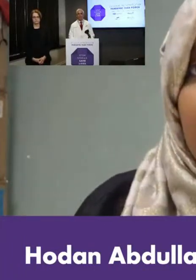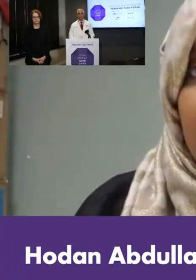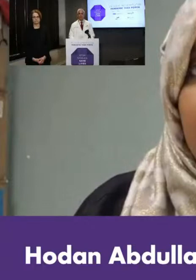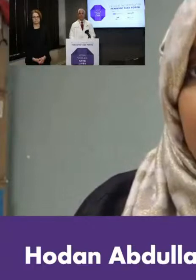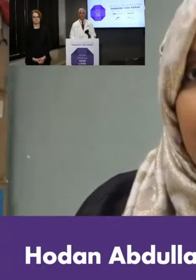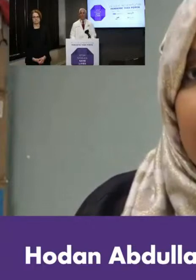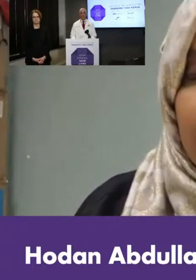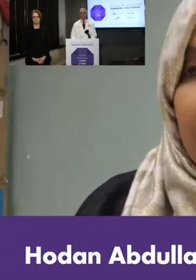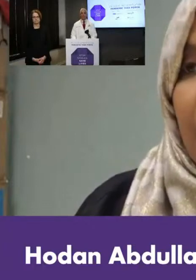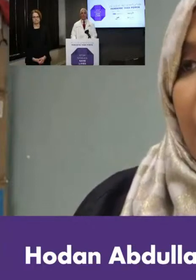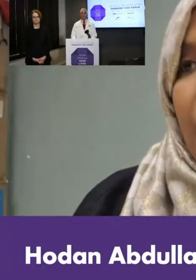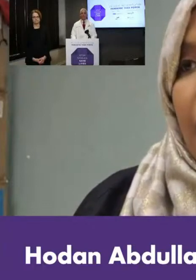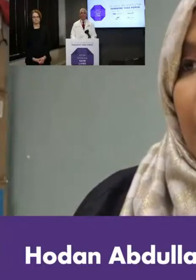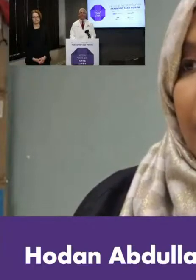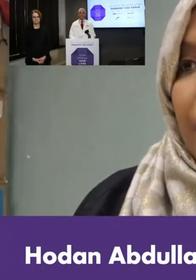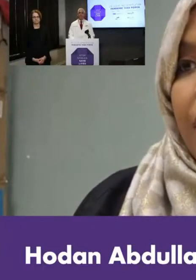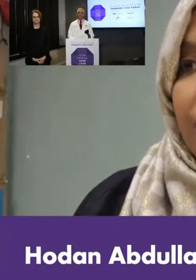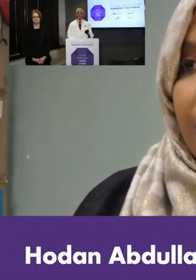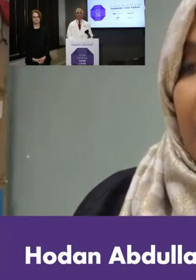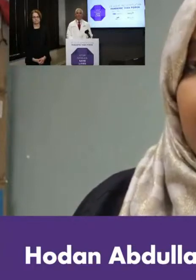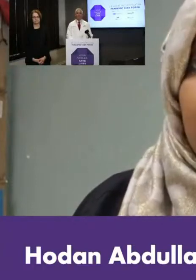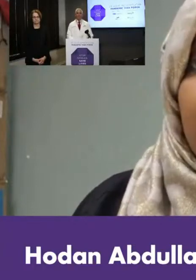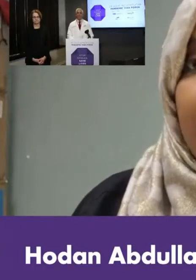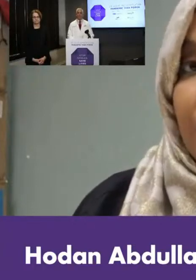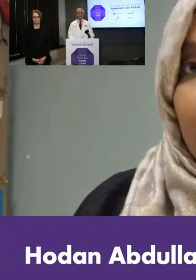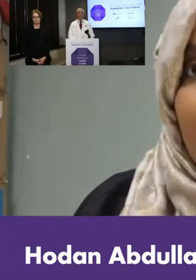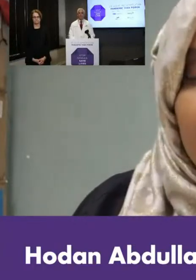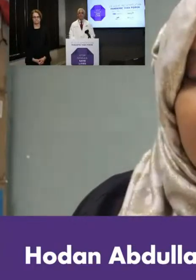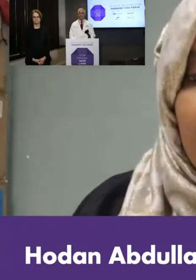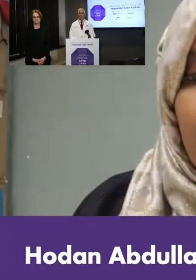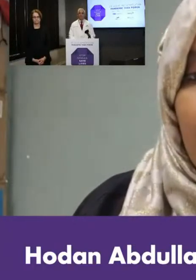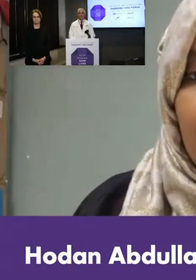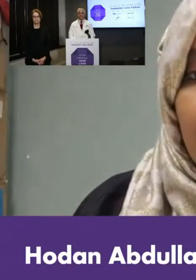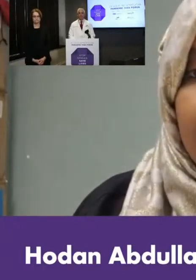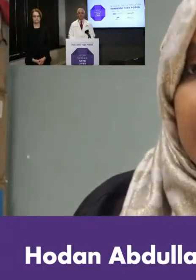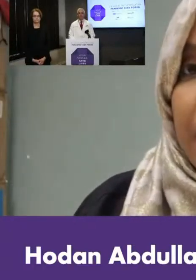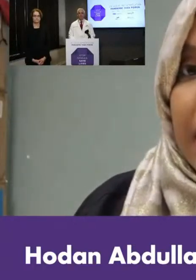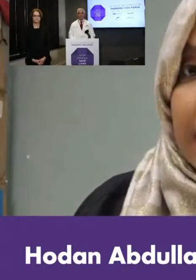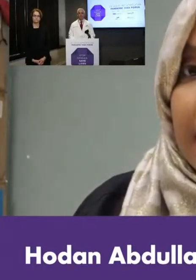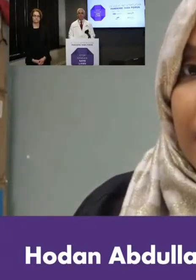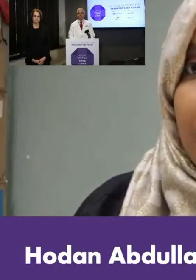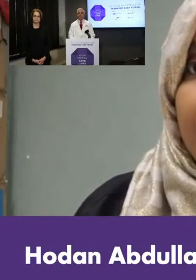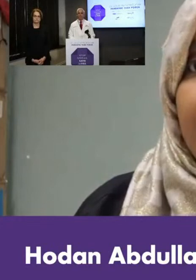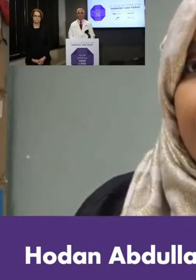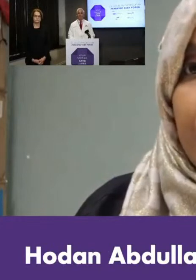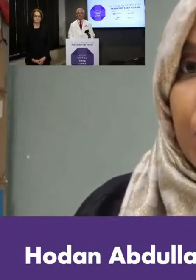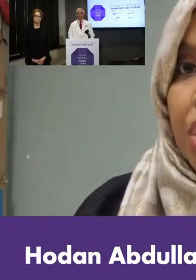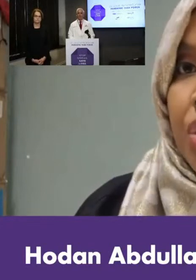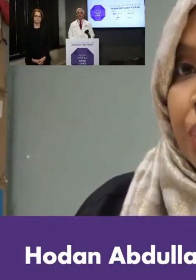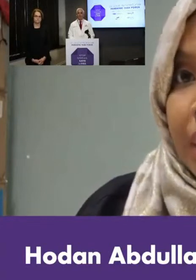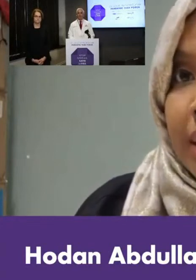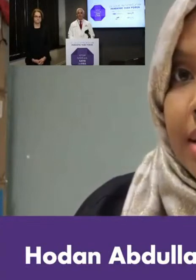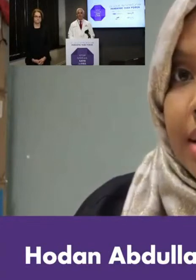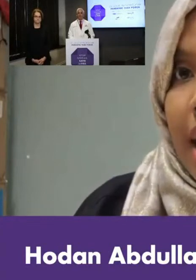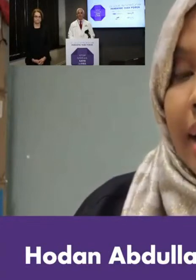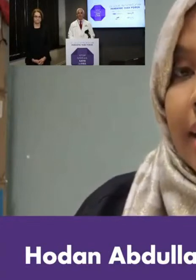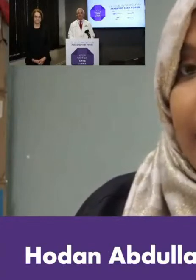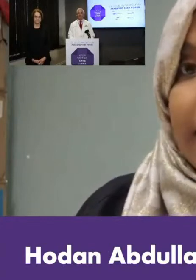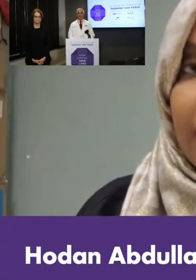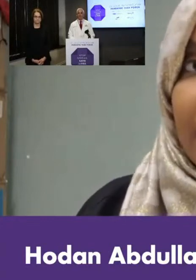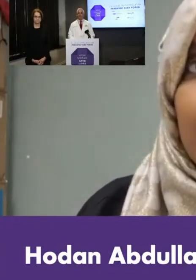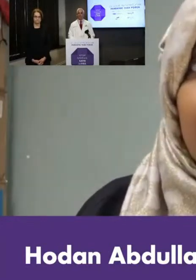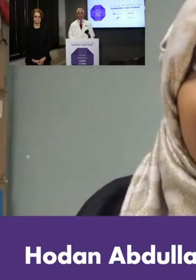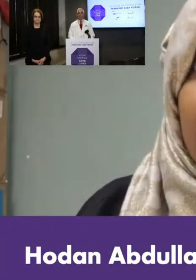talking to my patients directly, and whenever I'm doing patient rounding or when I'm speaking to them about their food and nutritional needs.